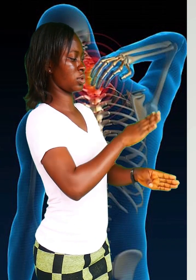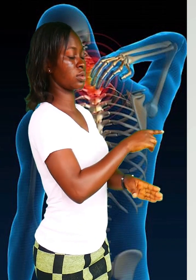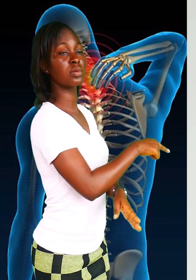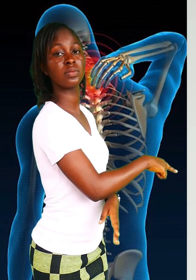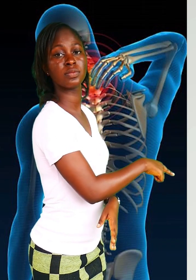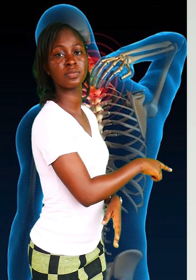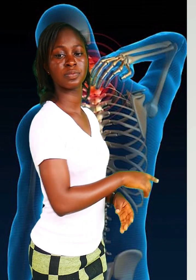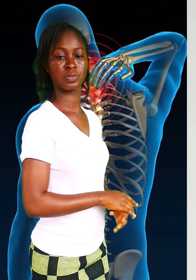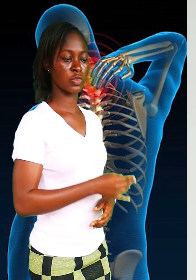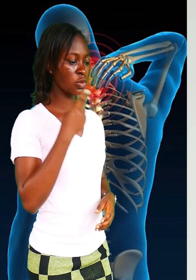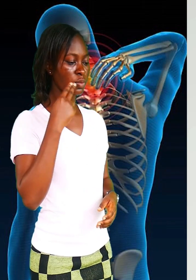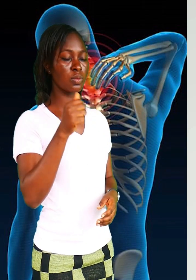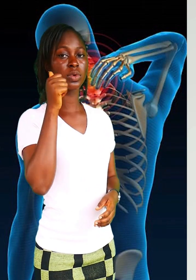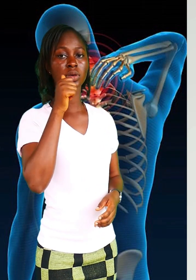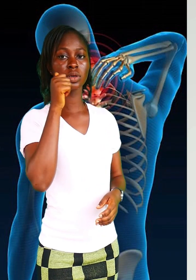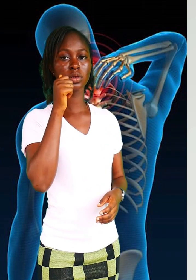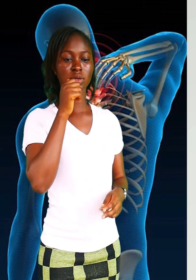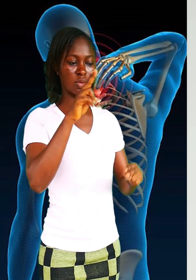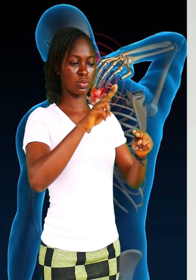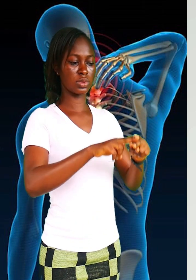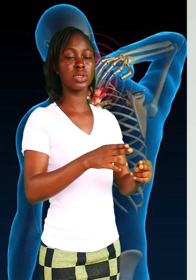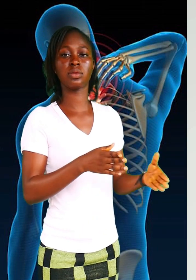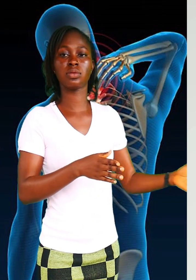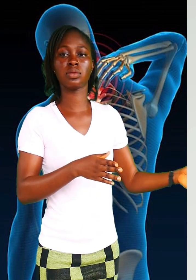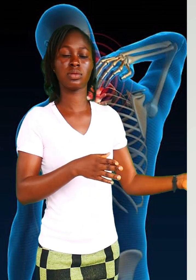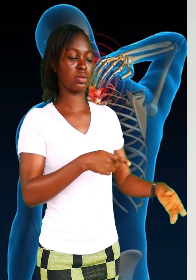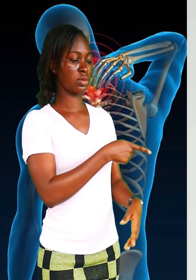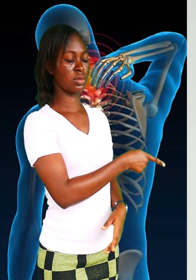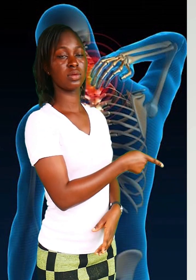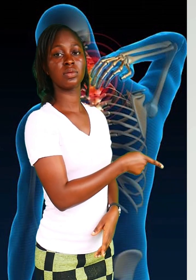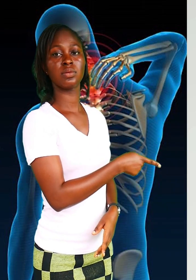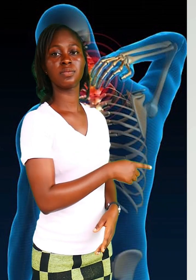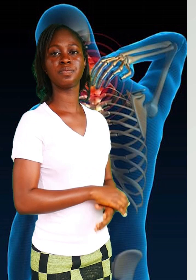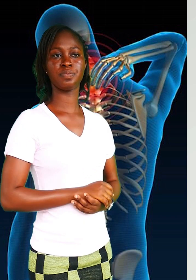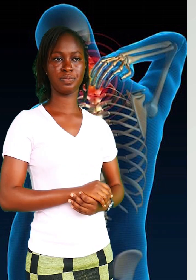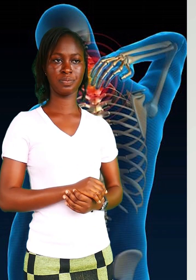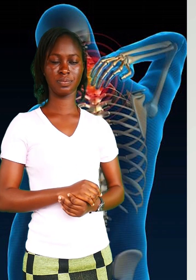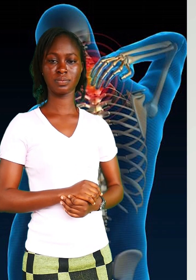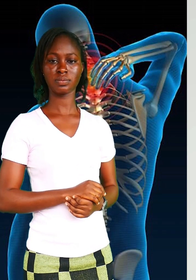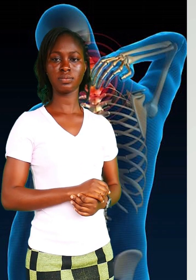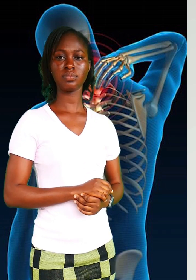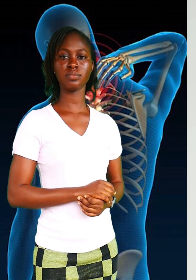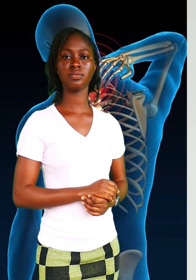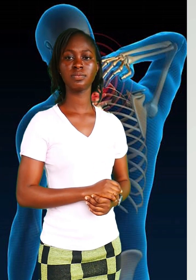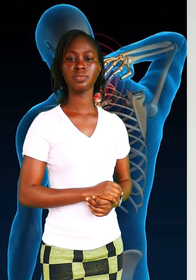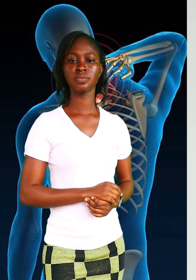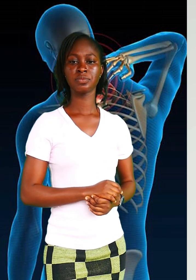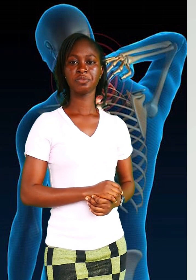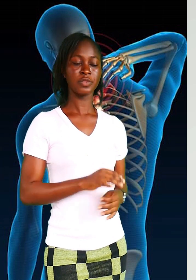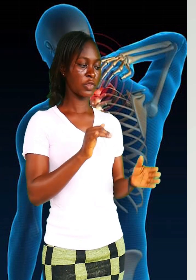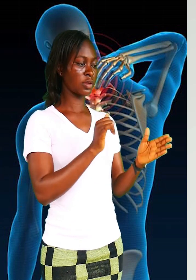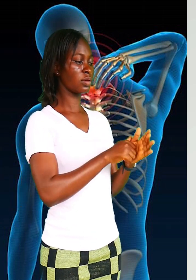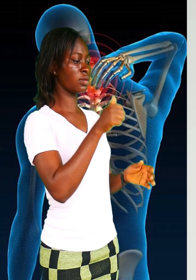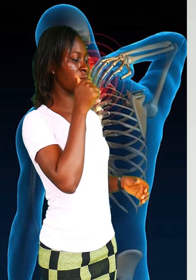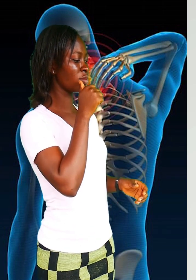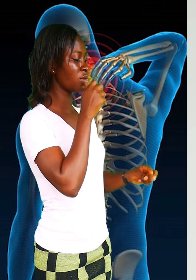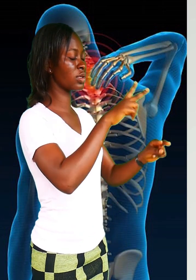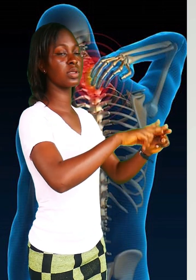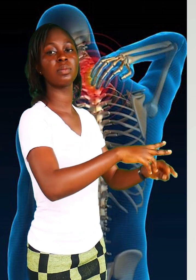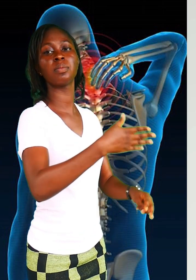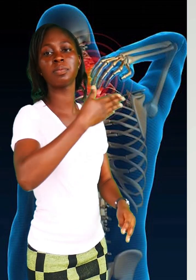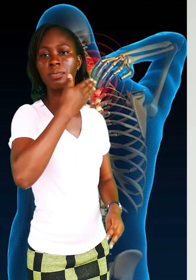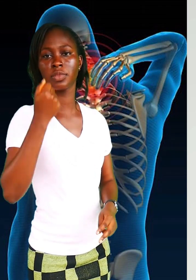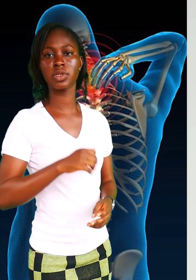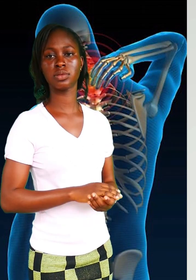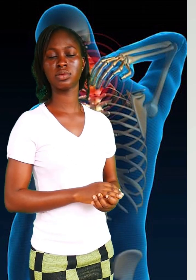baye bi won se benkum so ono wote ho street na chi wono ya marki wono green ene kire se na atenase no ye ene